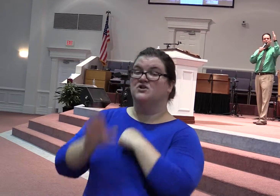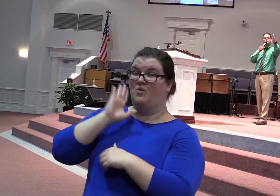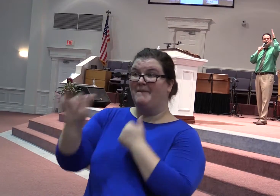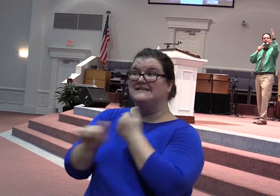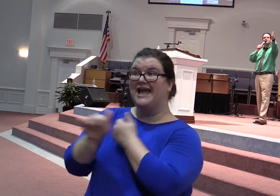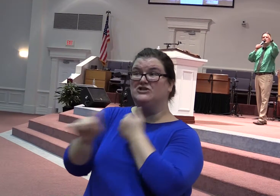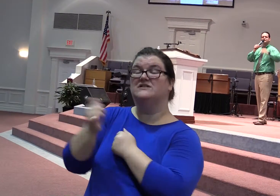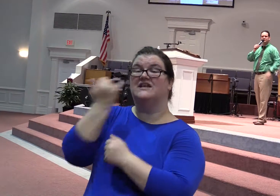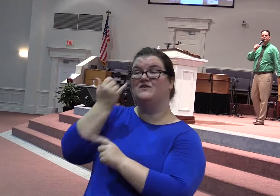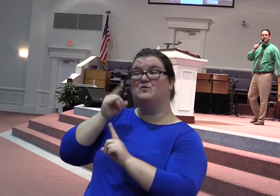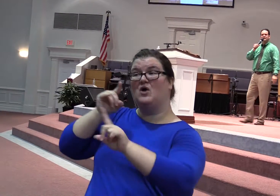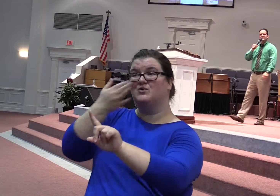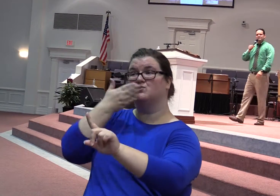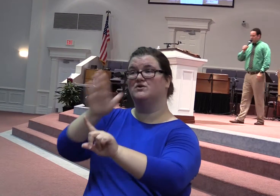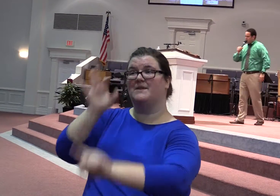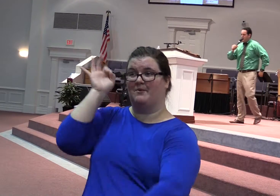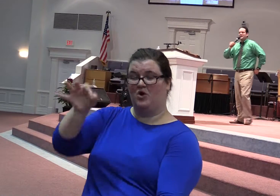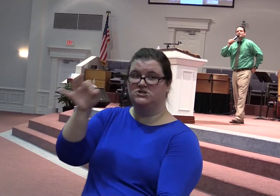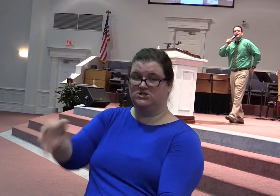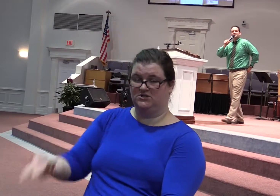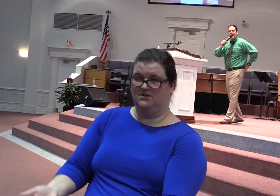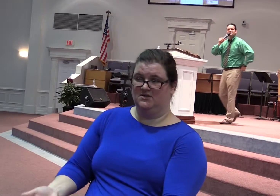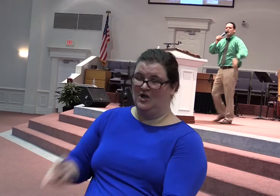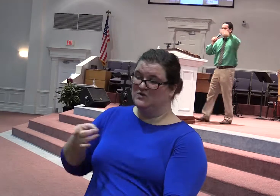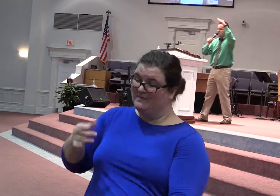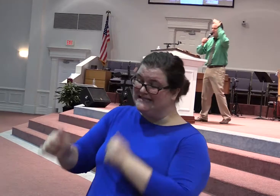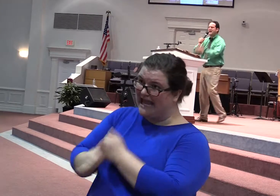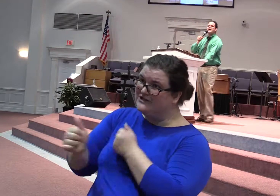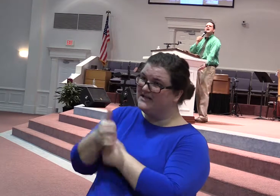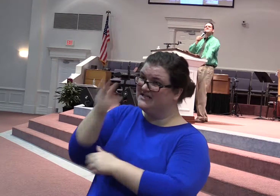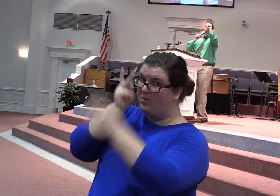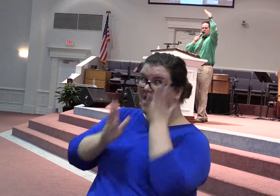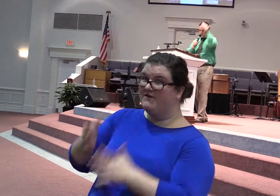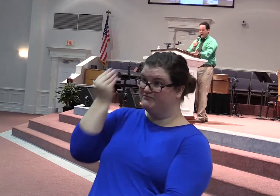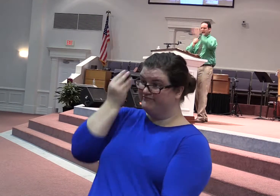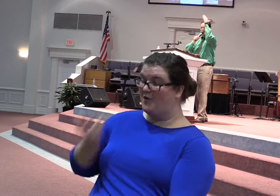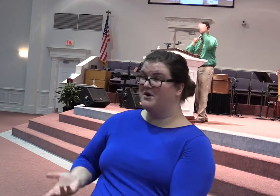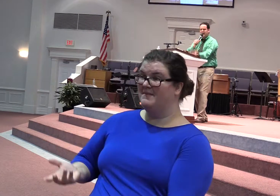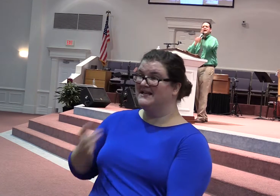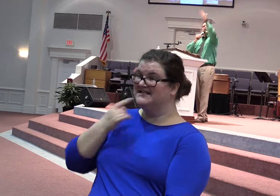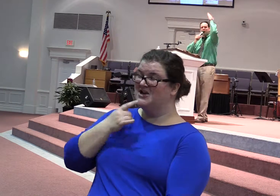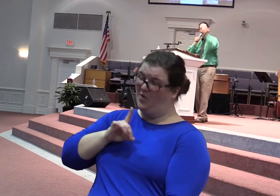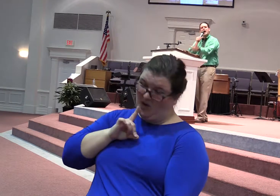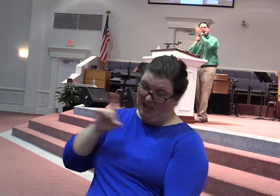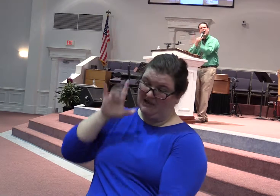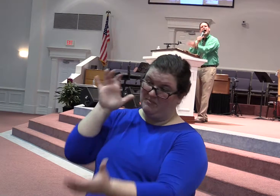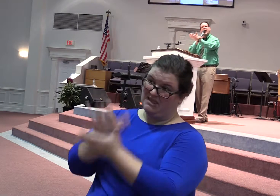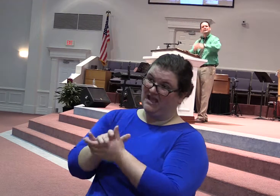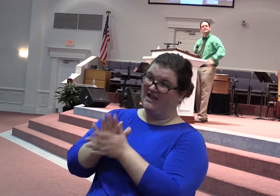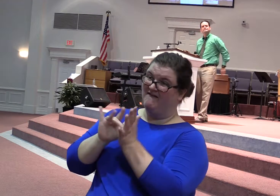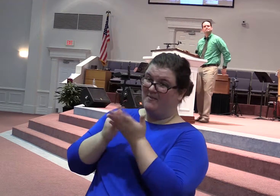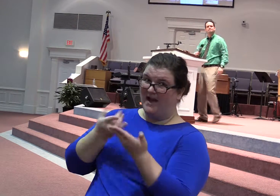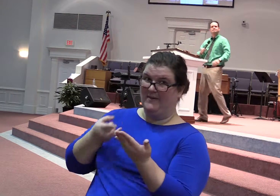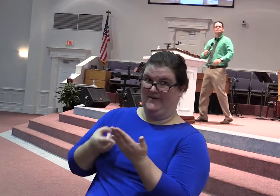if you preach the name of Jesus. Right. You're going to be in some danger if you believe, really believe the word of God.